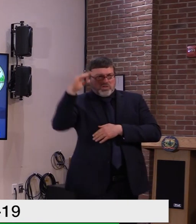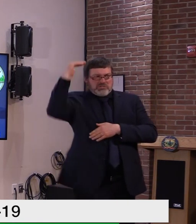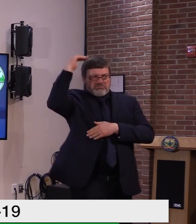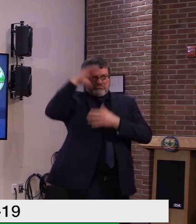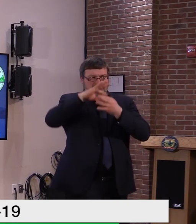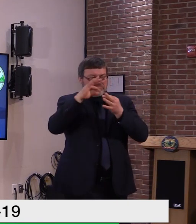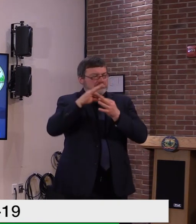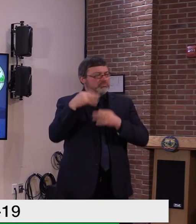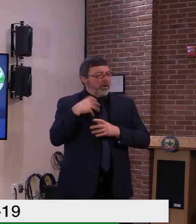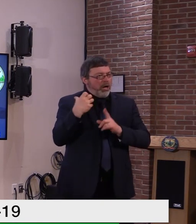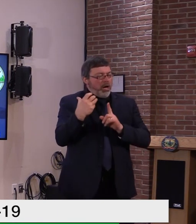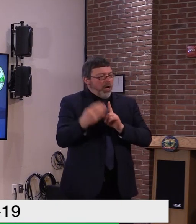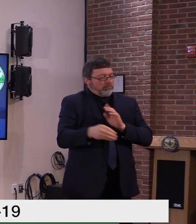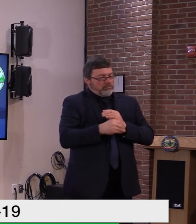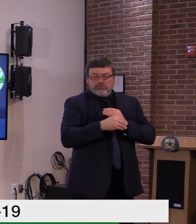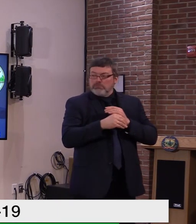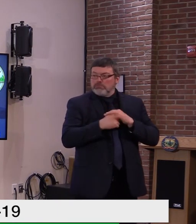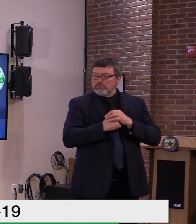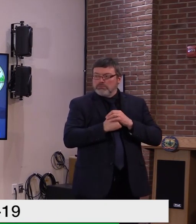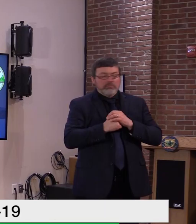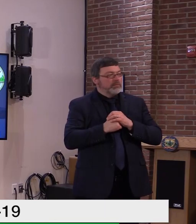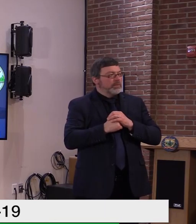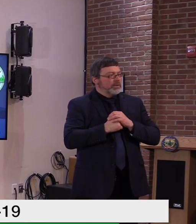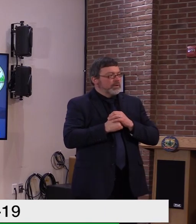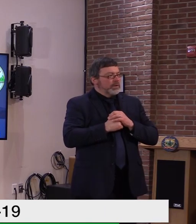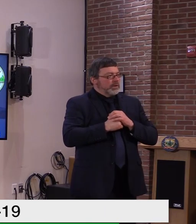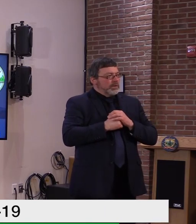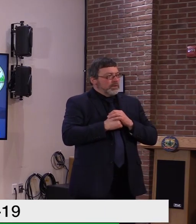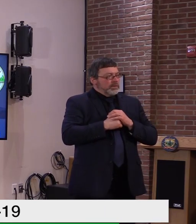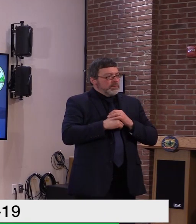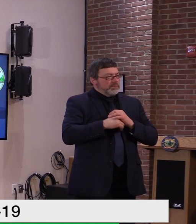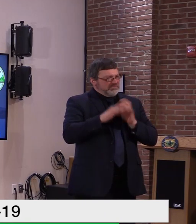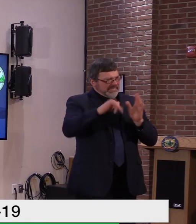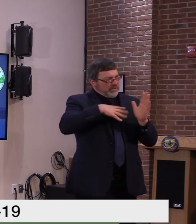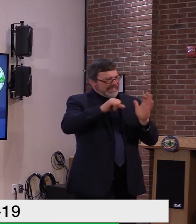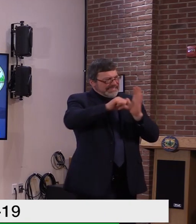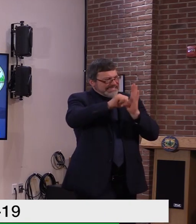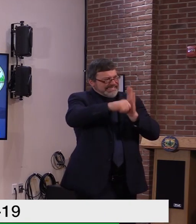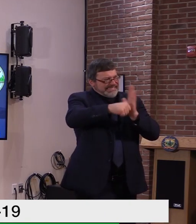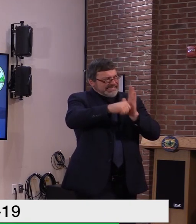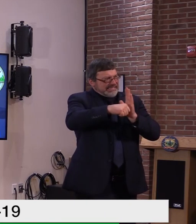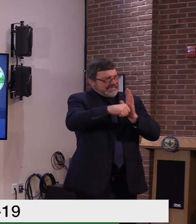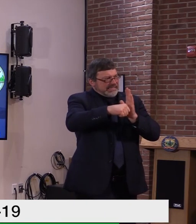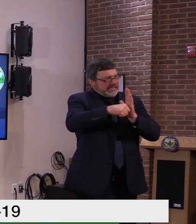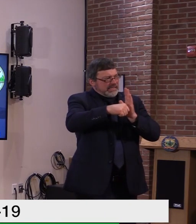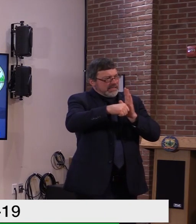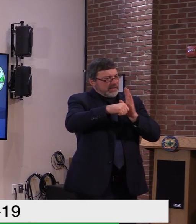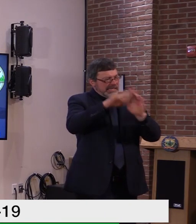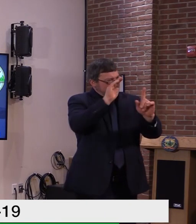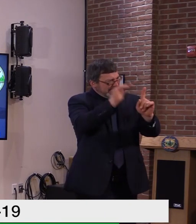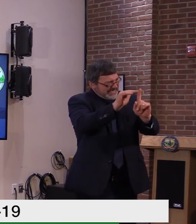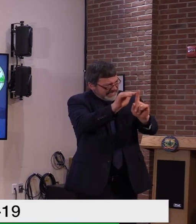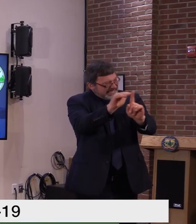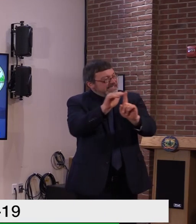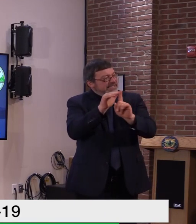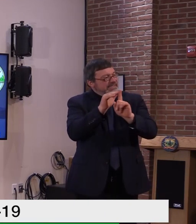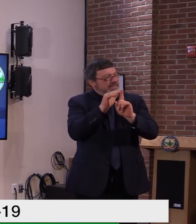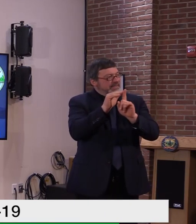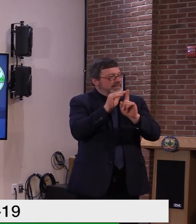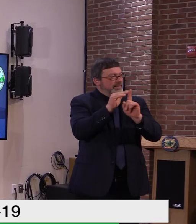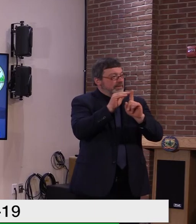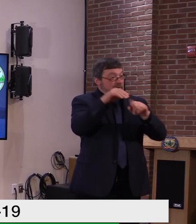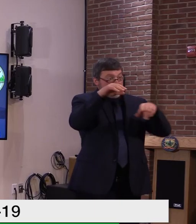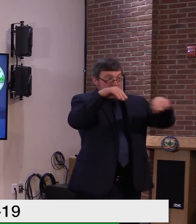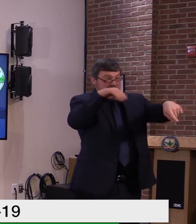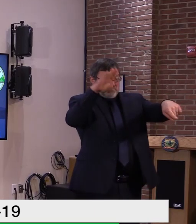well. Because I want to send this word of caution out. There has been some contact tracing done in Bennington County where